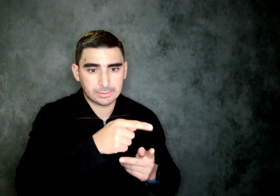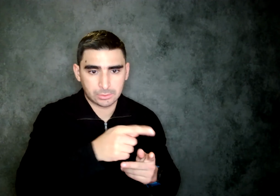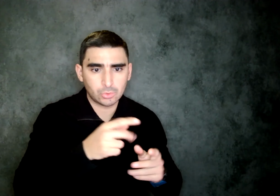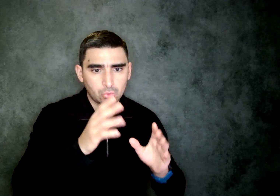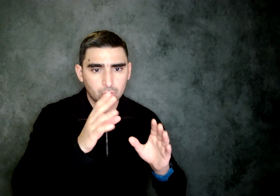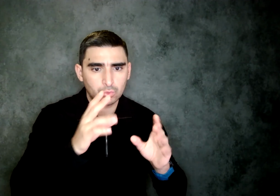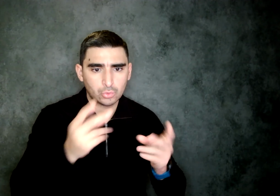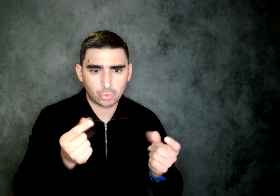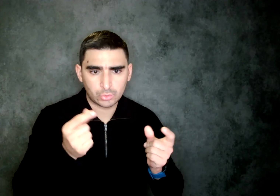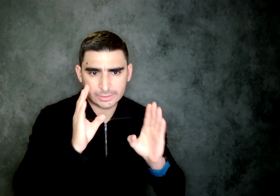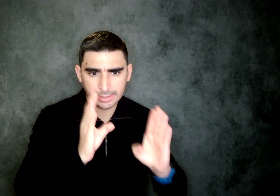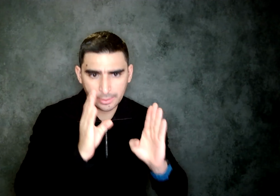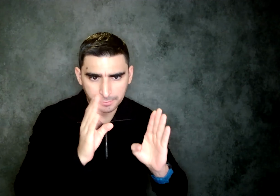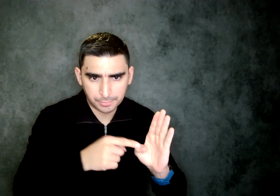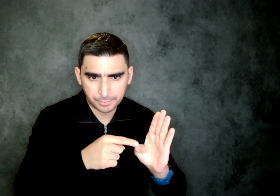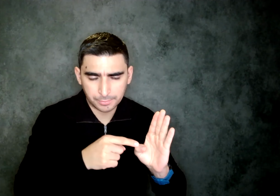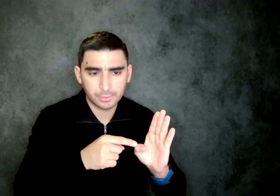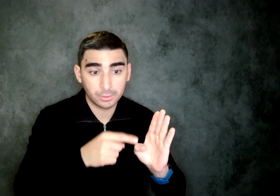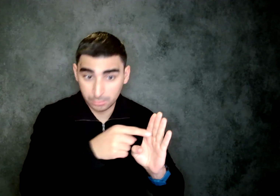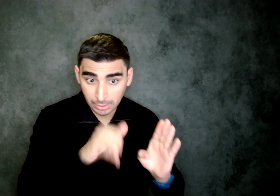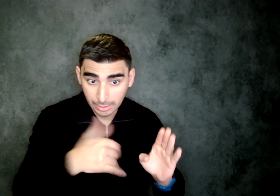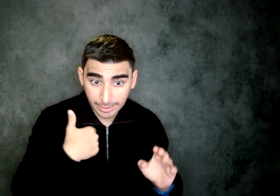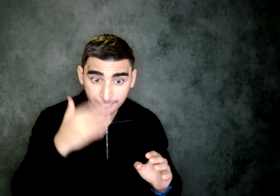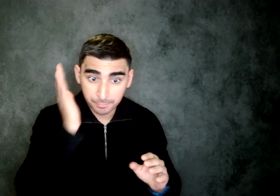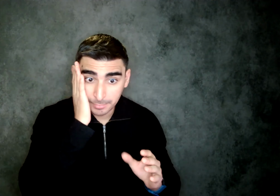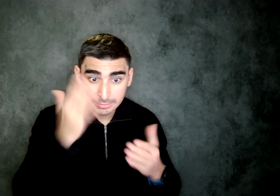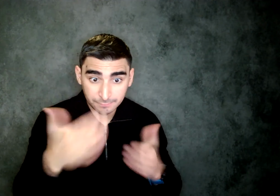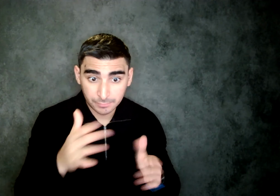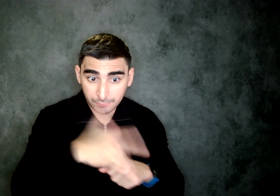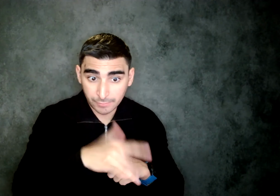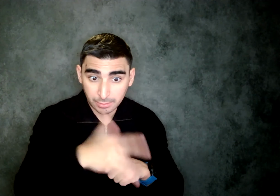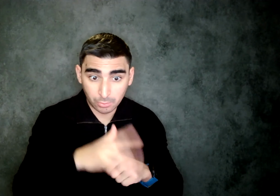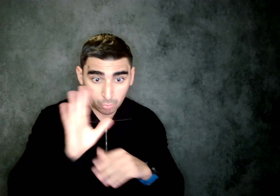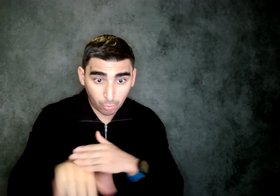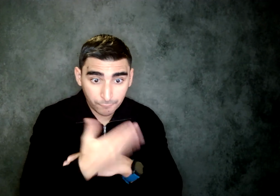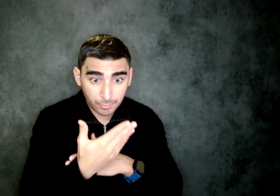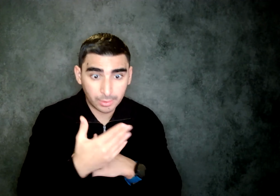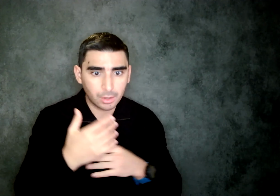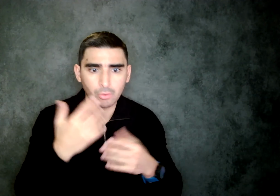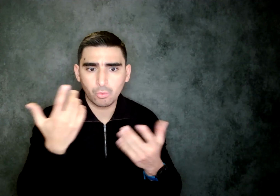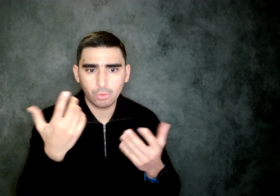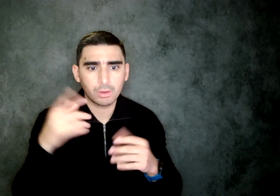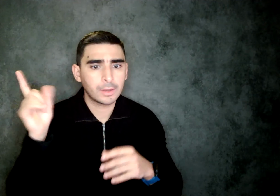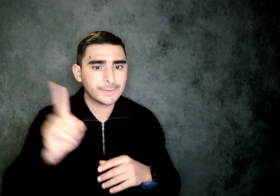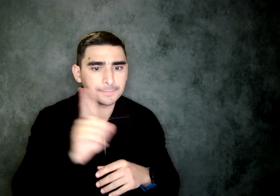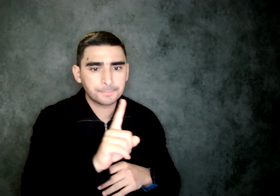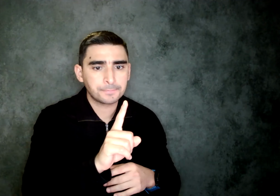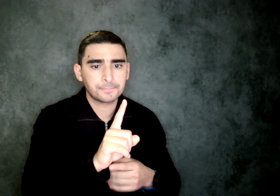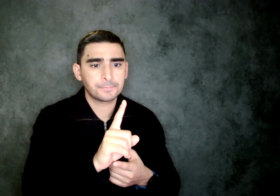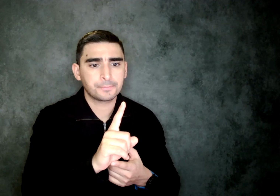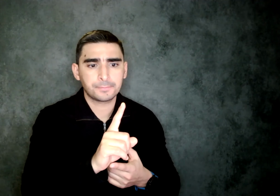there? Are they admitted? Is this a place that has beds? So they're admitted overnight, or do they come in and then